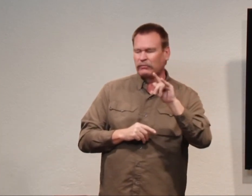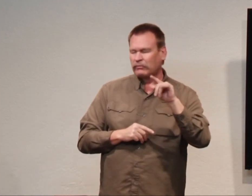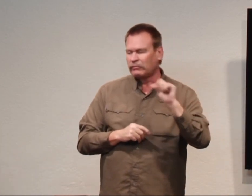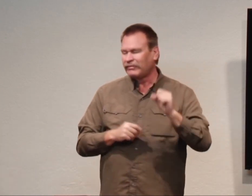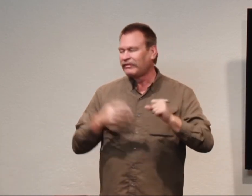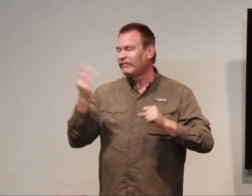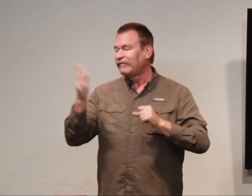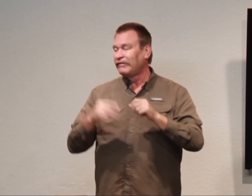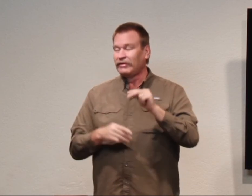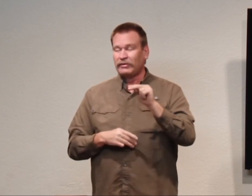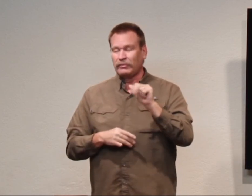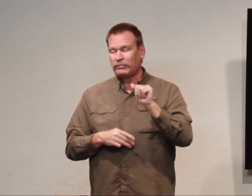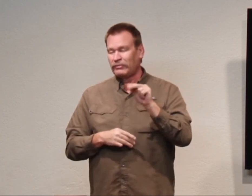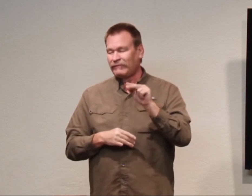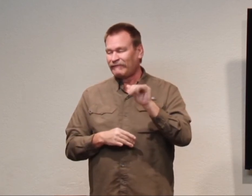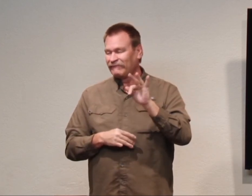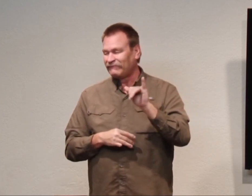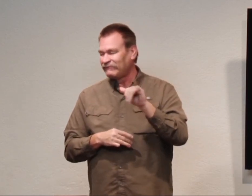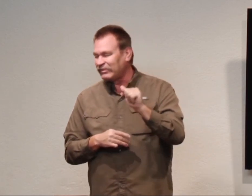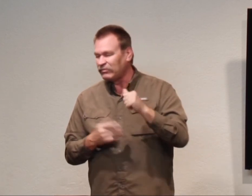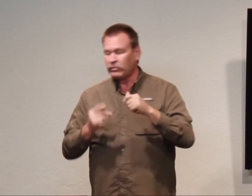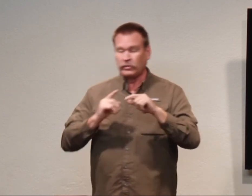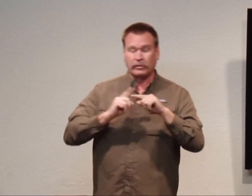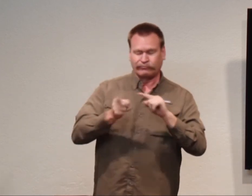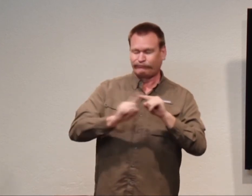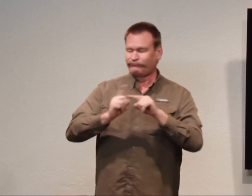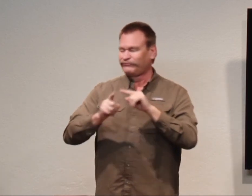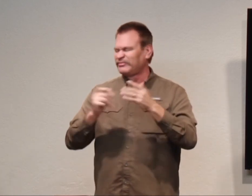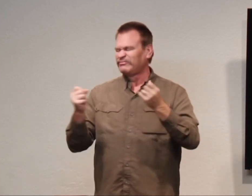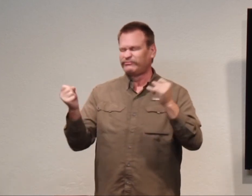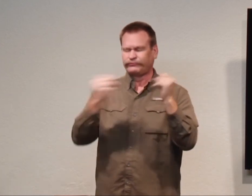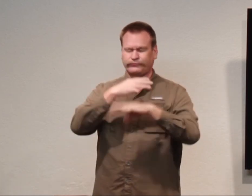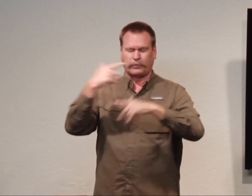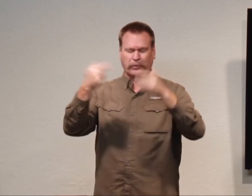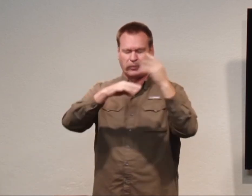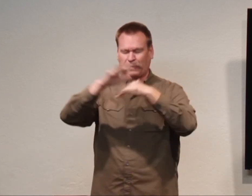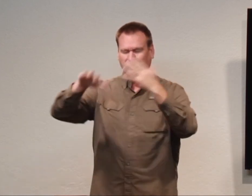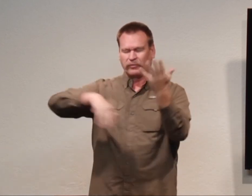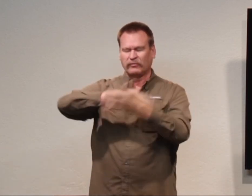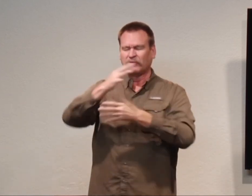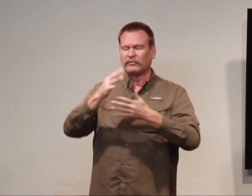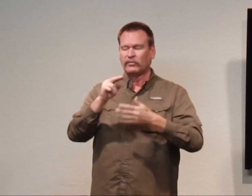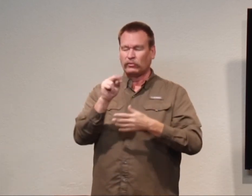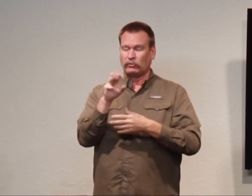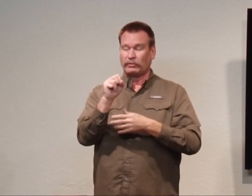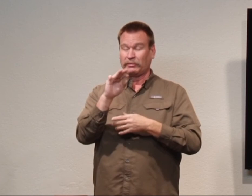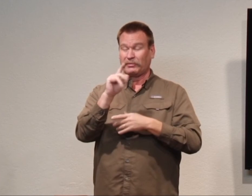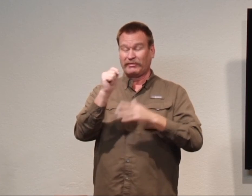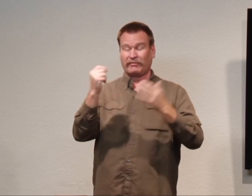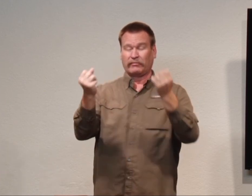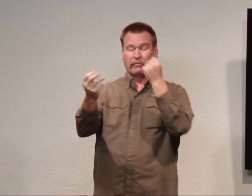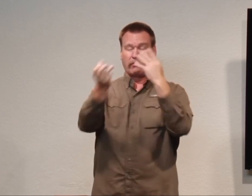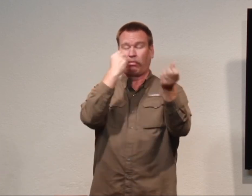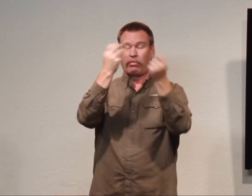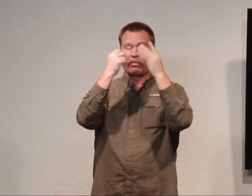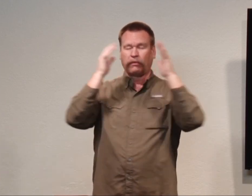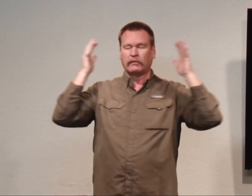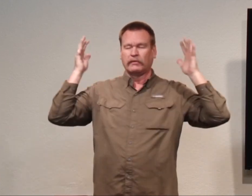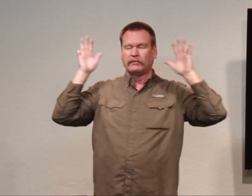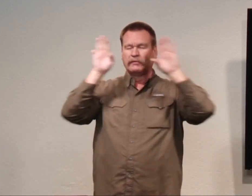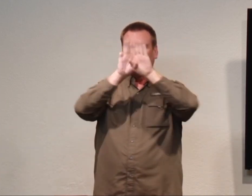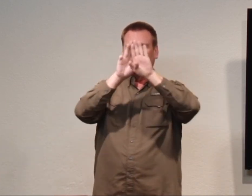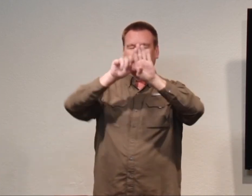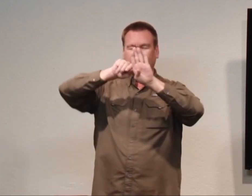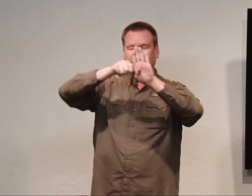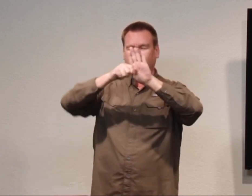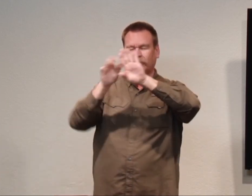protest, and different groups, God, that are protesting, these different right-wing, left-wing groups that are protesting, and the media